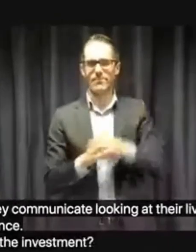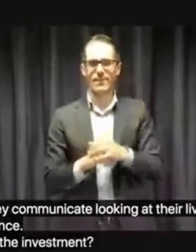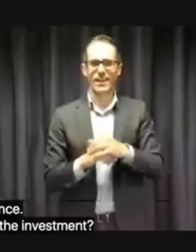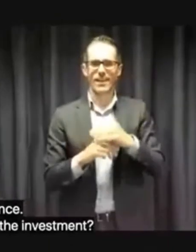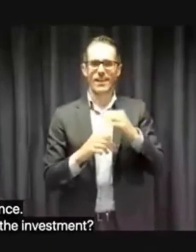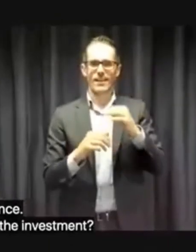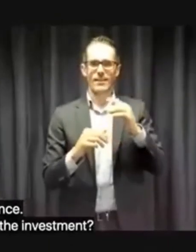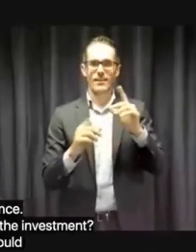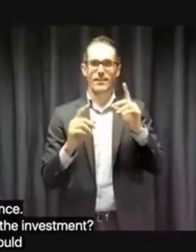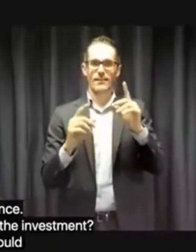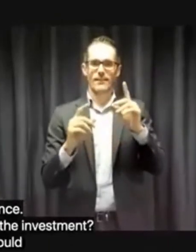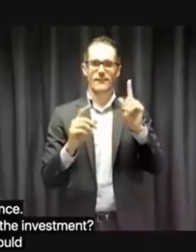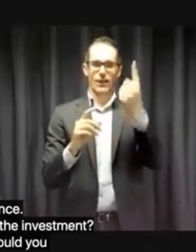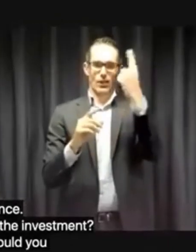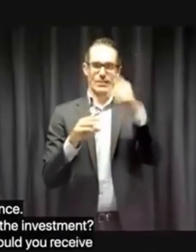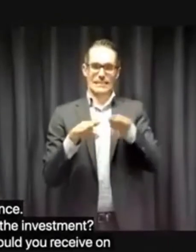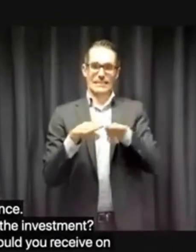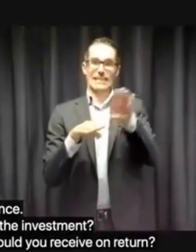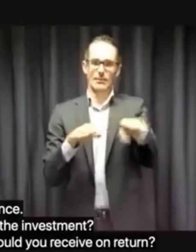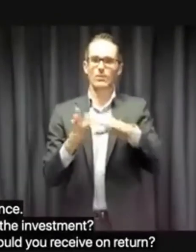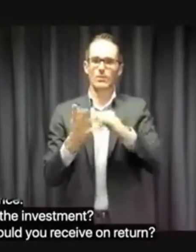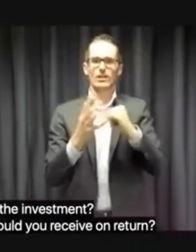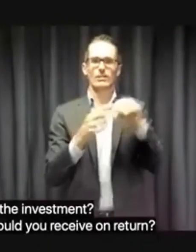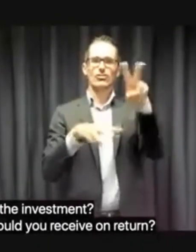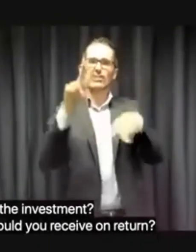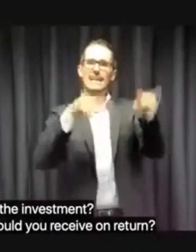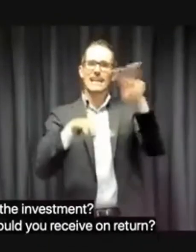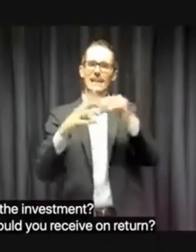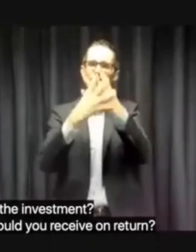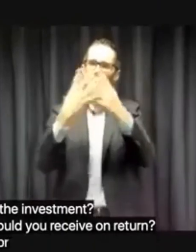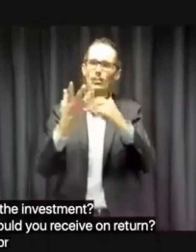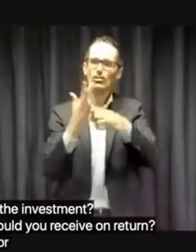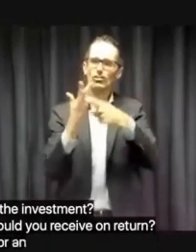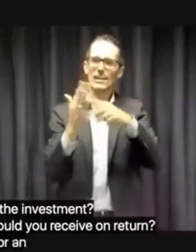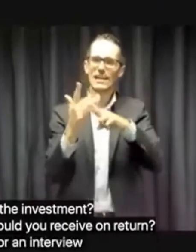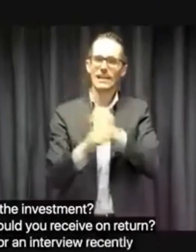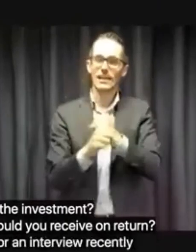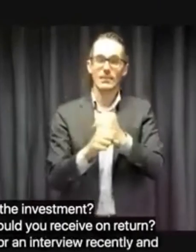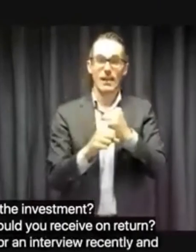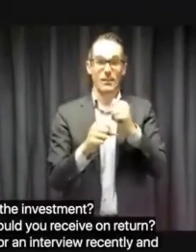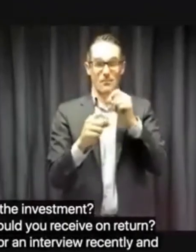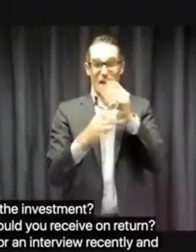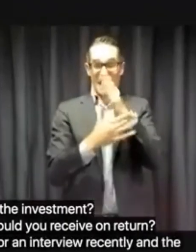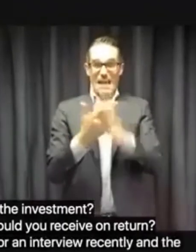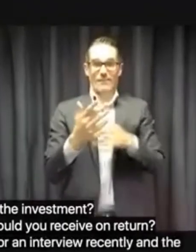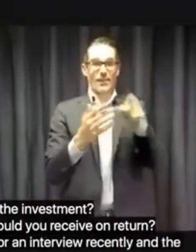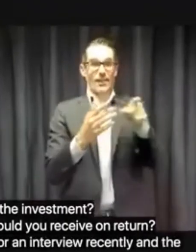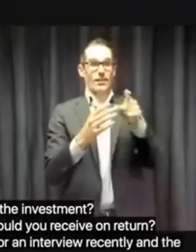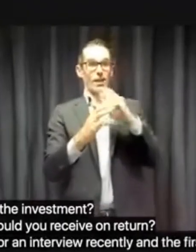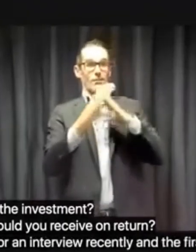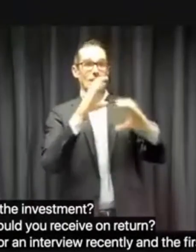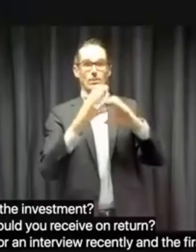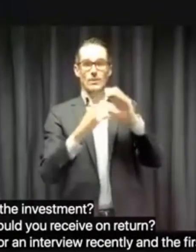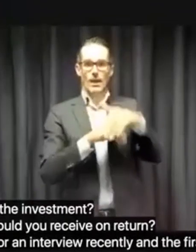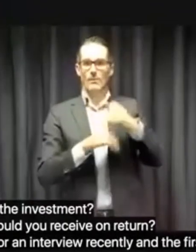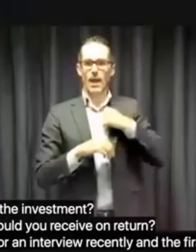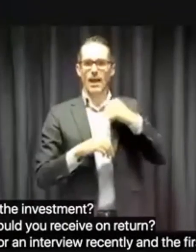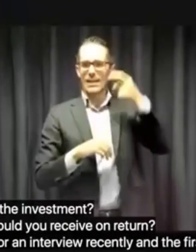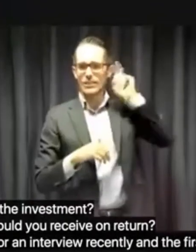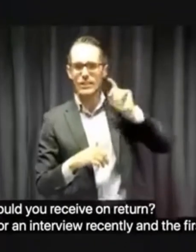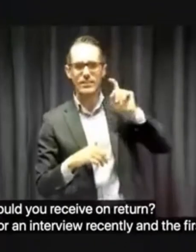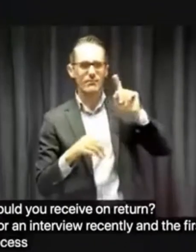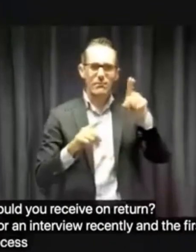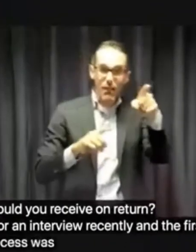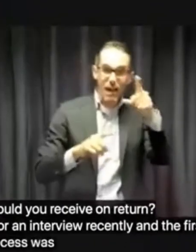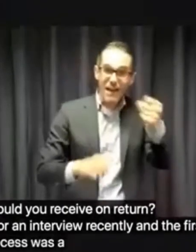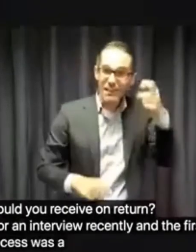Return. And I went for an interview recently, and the first step in that process was a screening process. Part of that